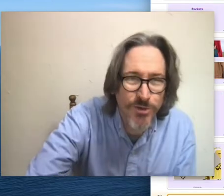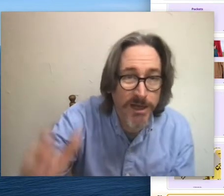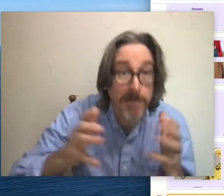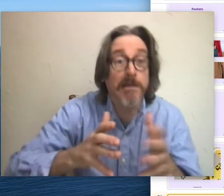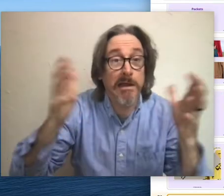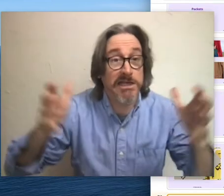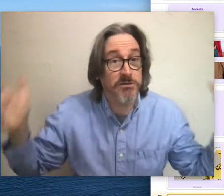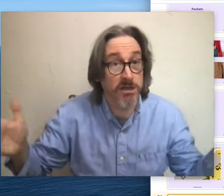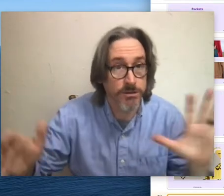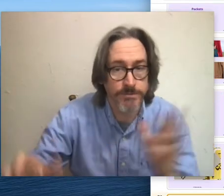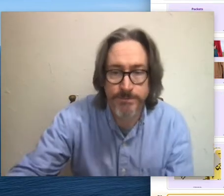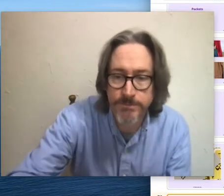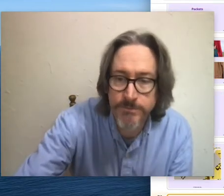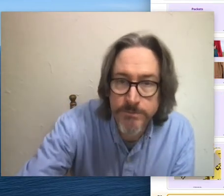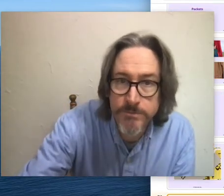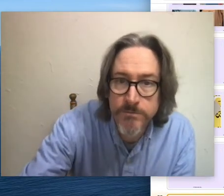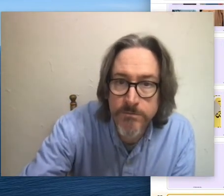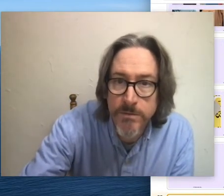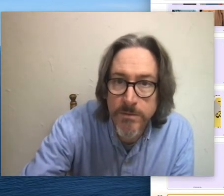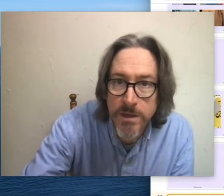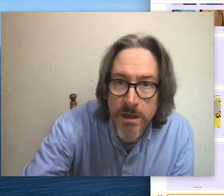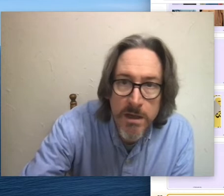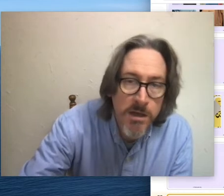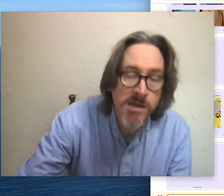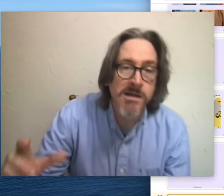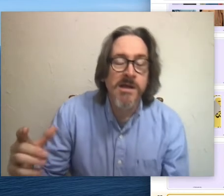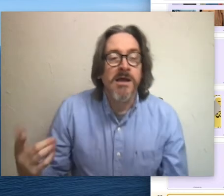There's no like extra large.